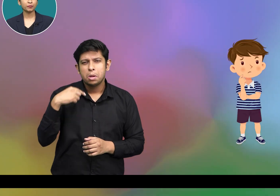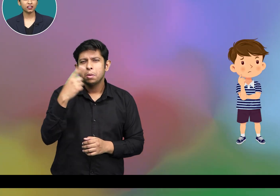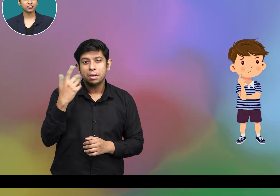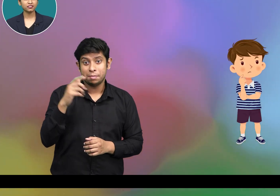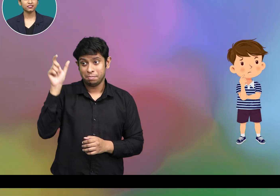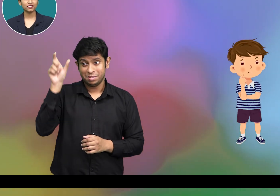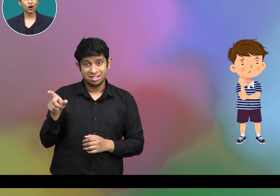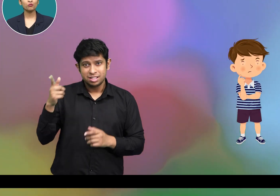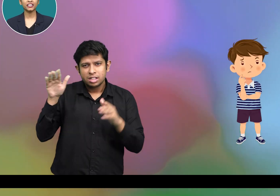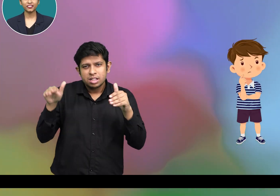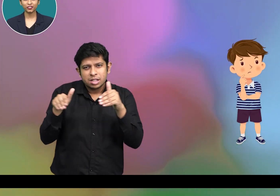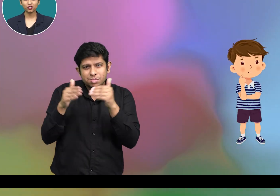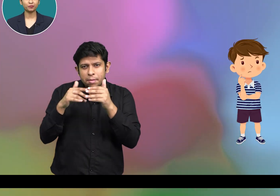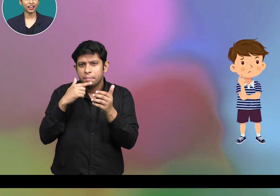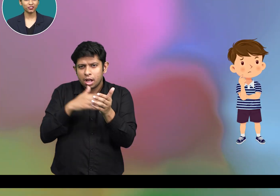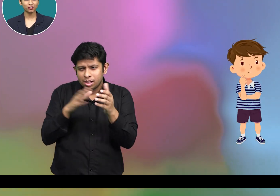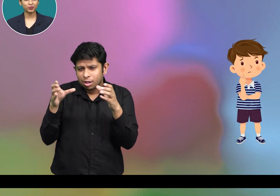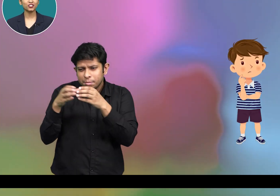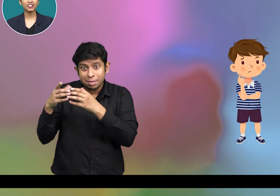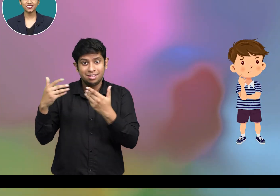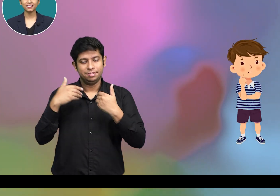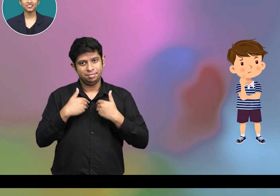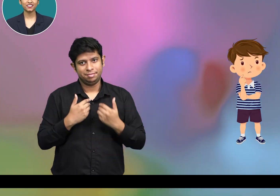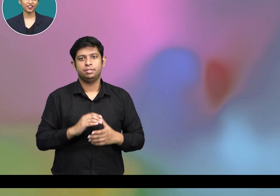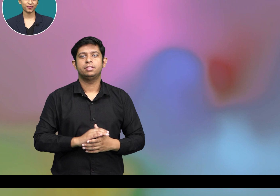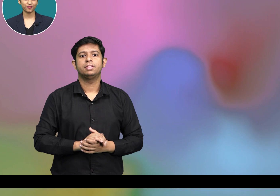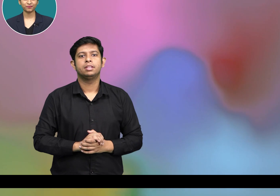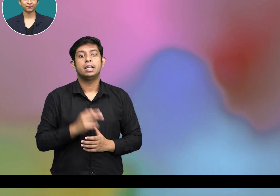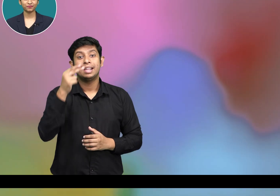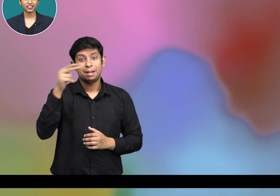Who is the person who introduced blood groups to us?